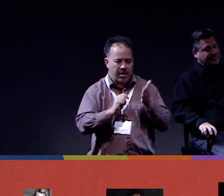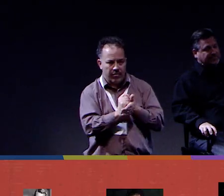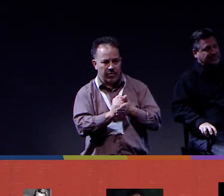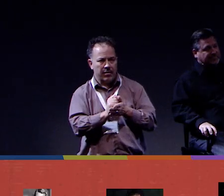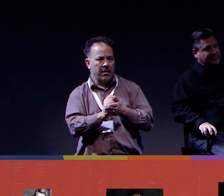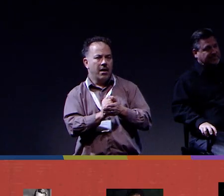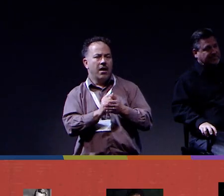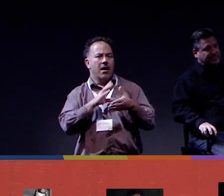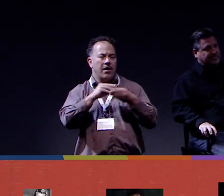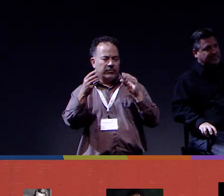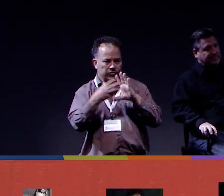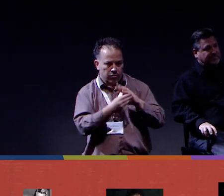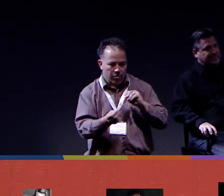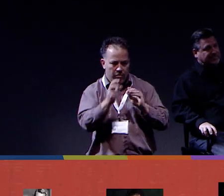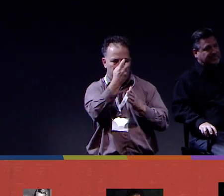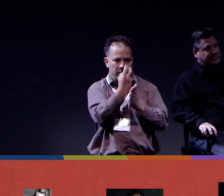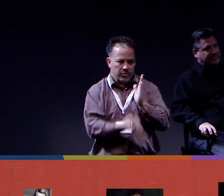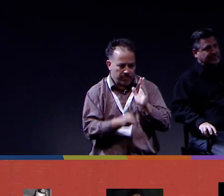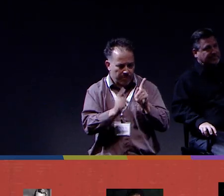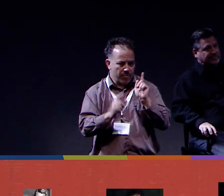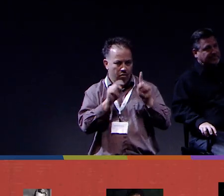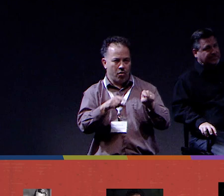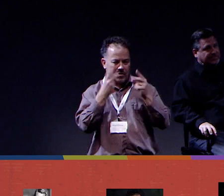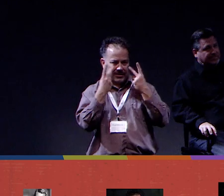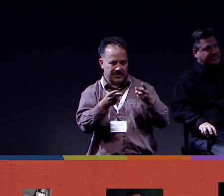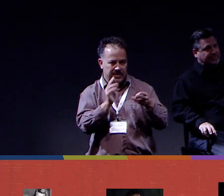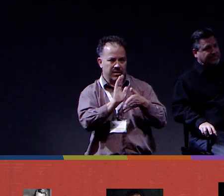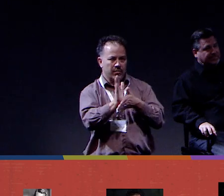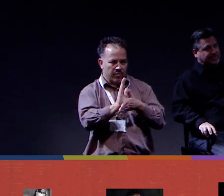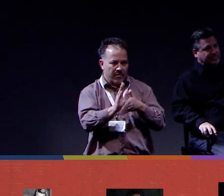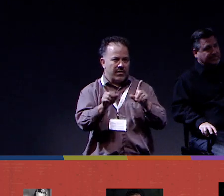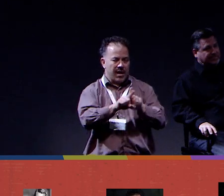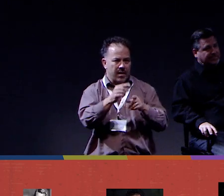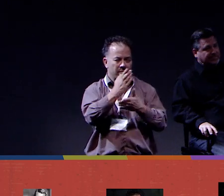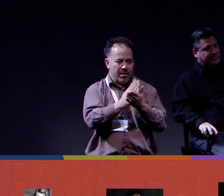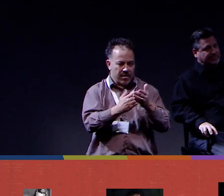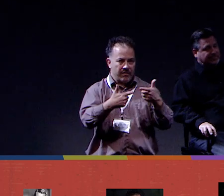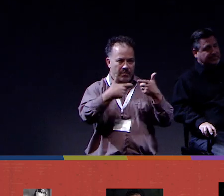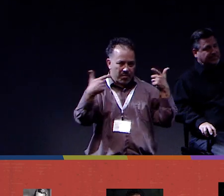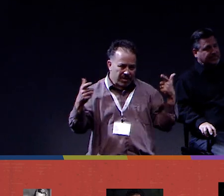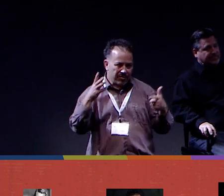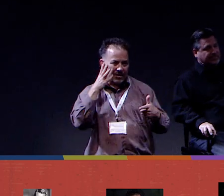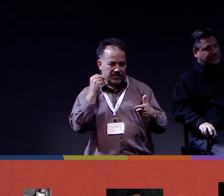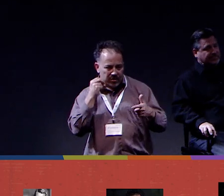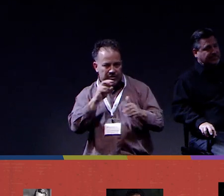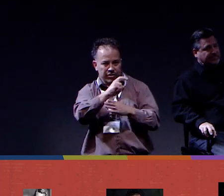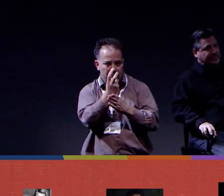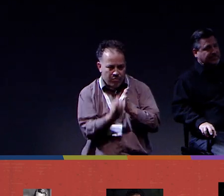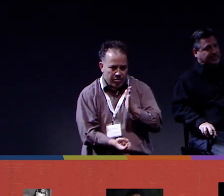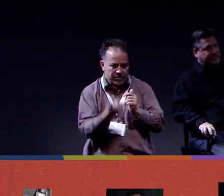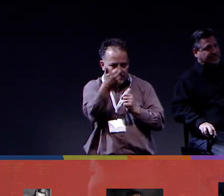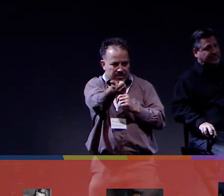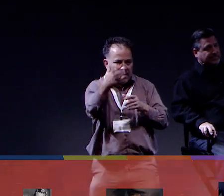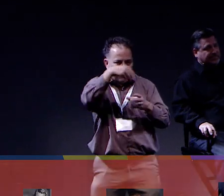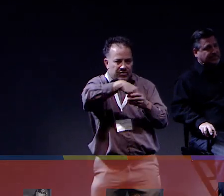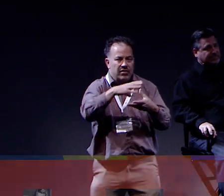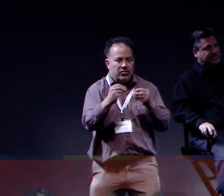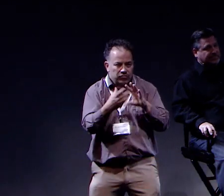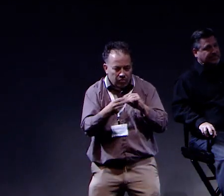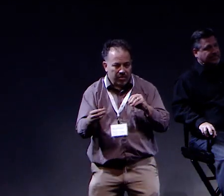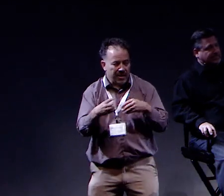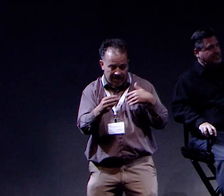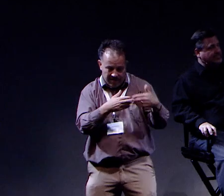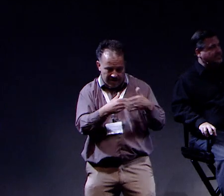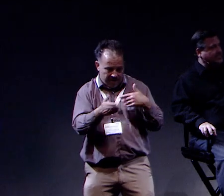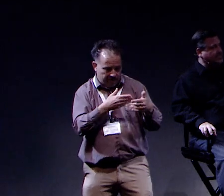go to see the movies as part of a larger transmedia experience to immerse themselves in the story. And even though